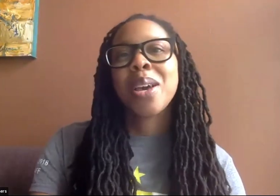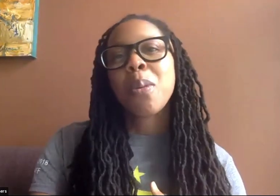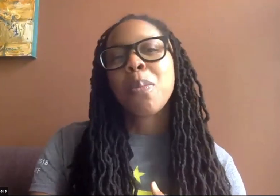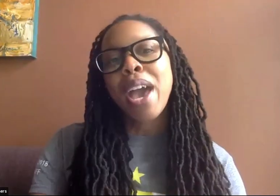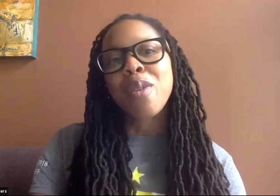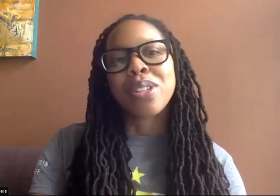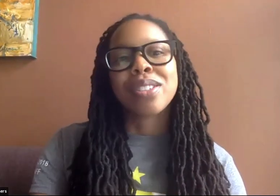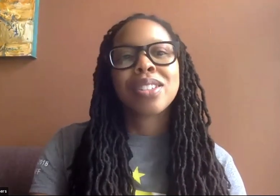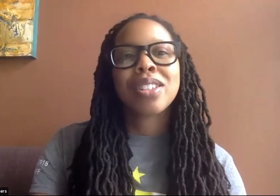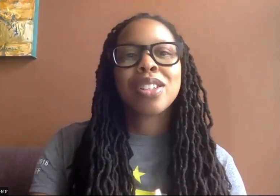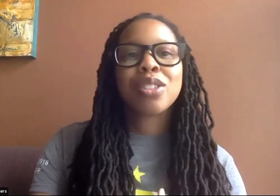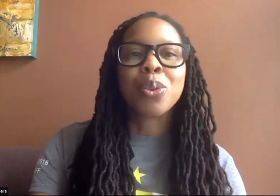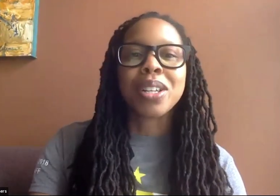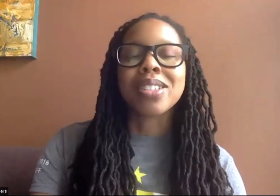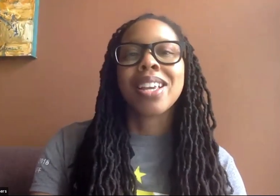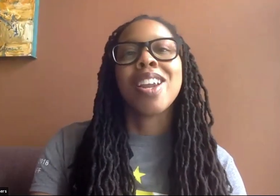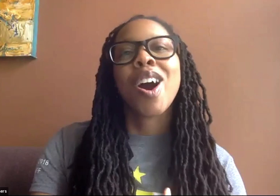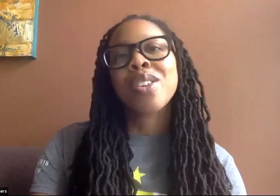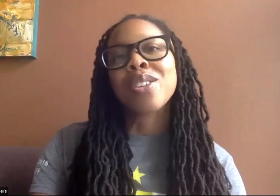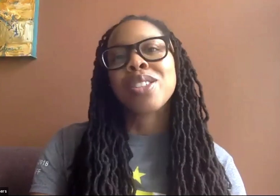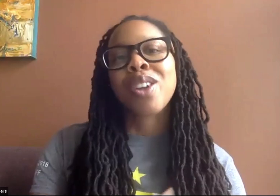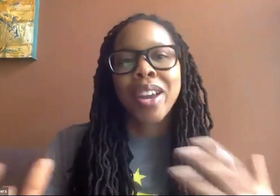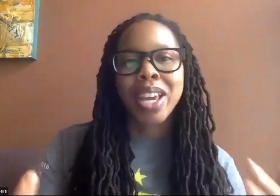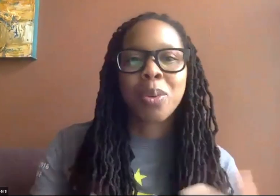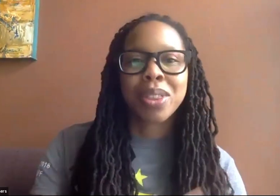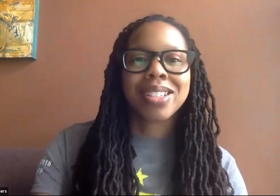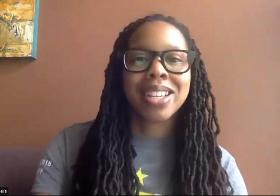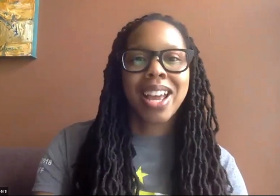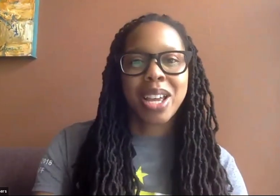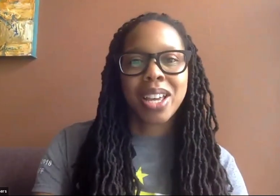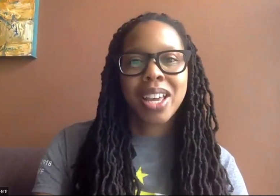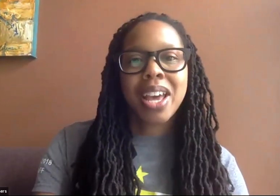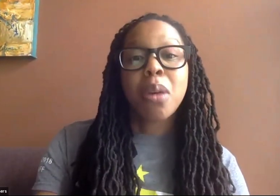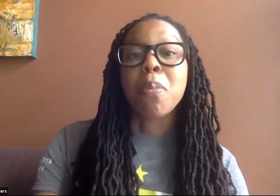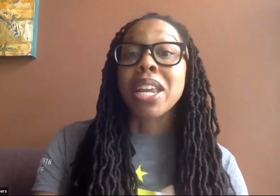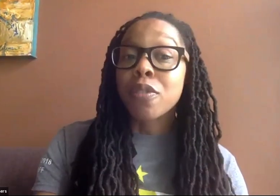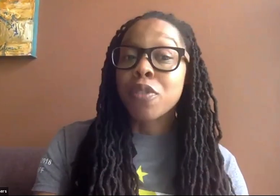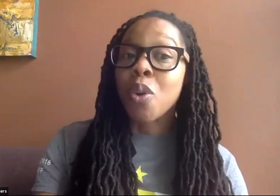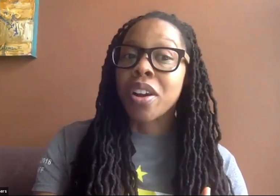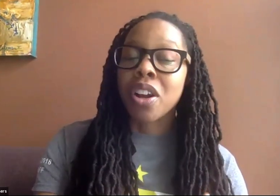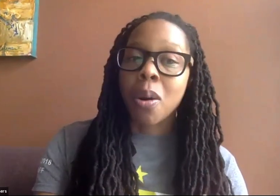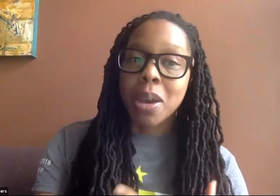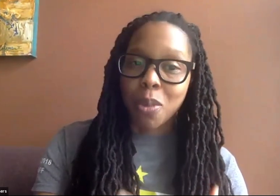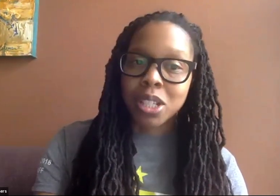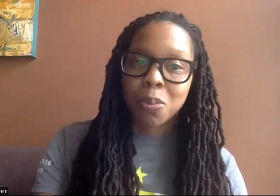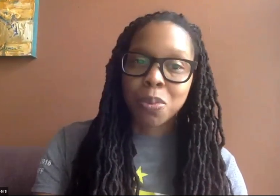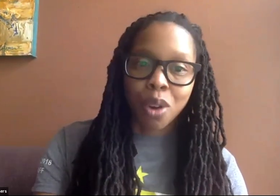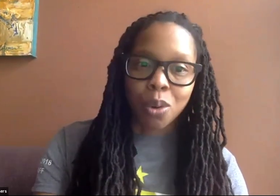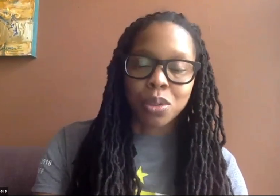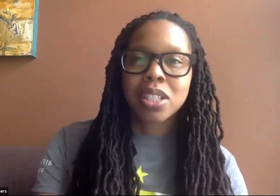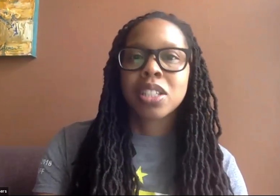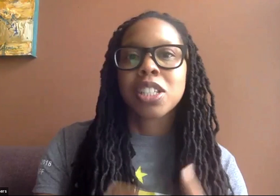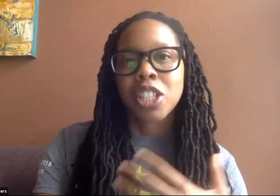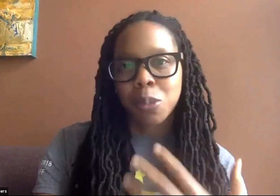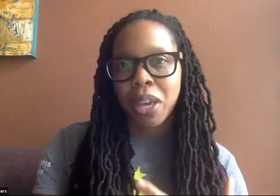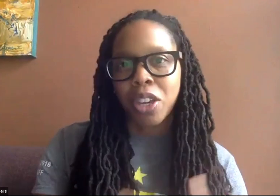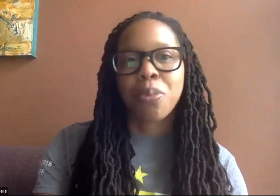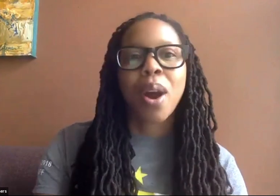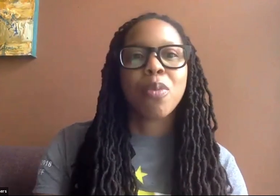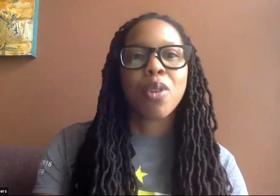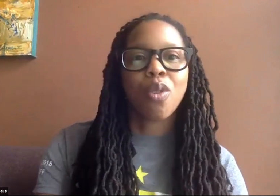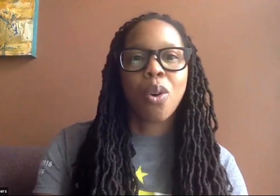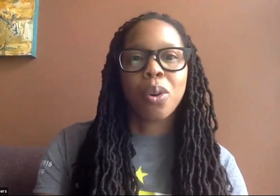historians, parents, students, and others are here with us today. Many of you are in multiple roles. Just